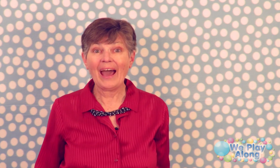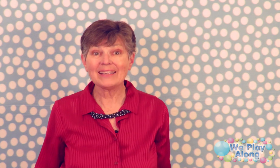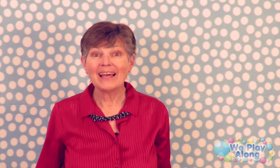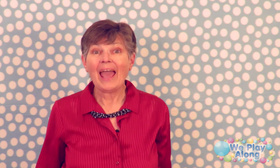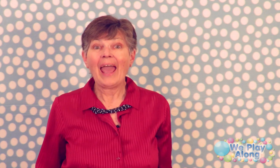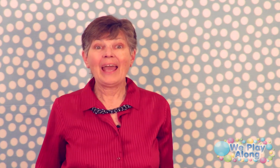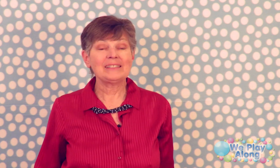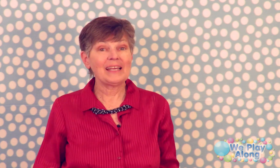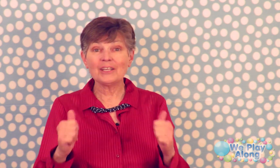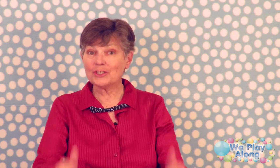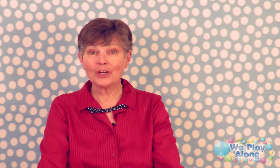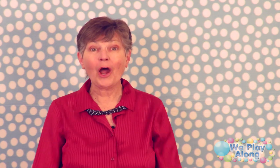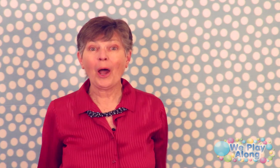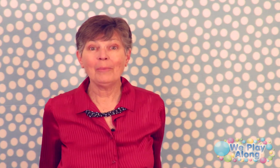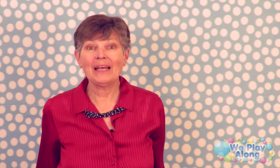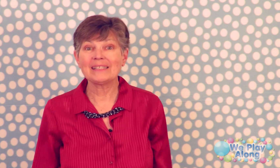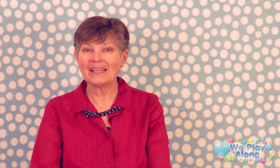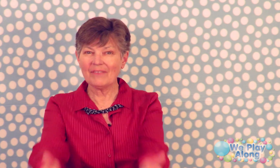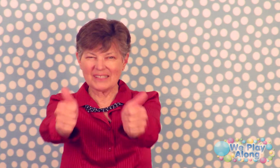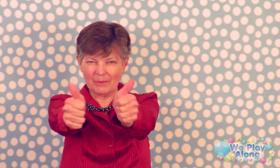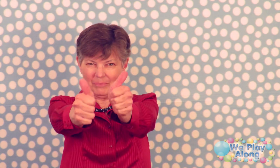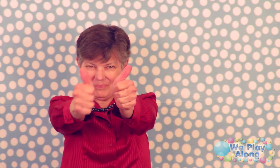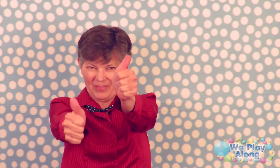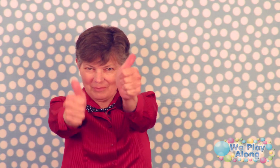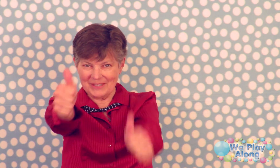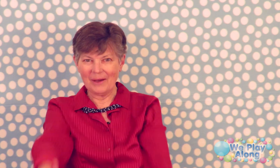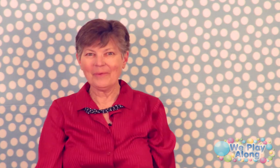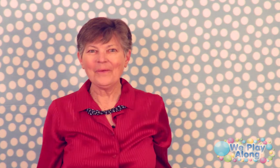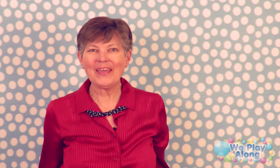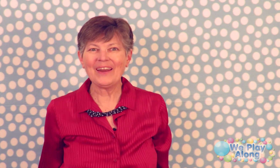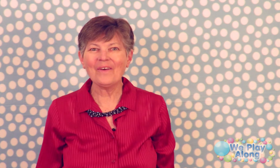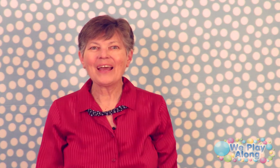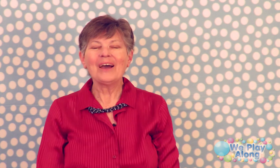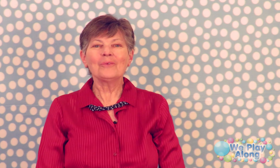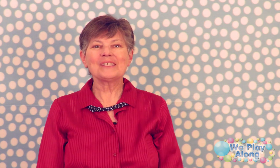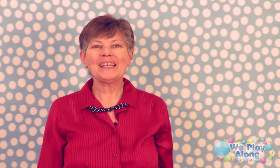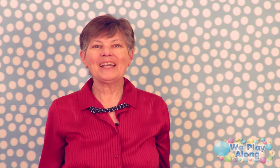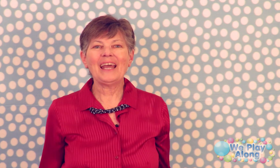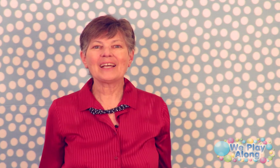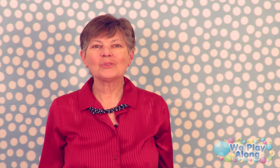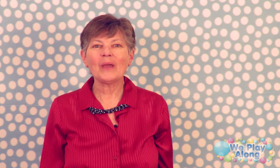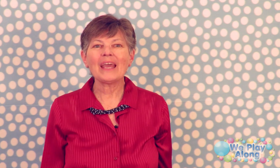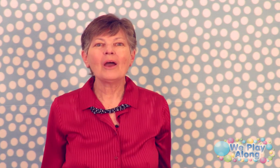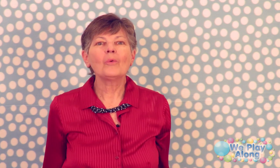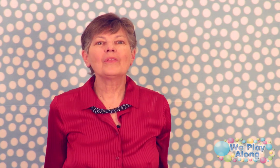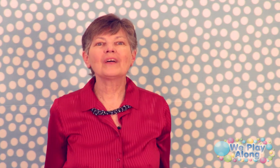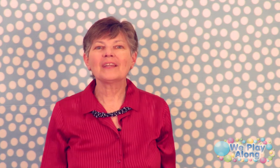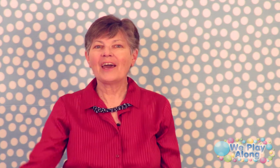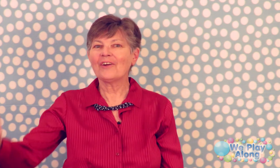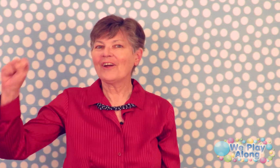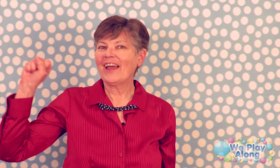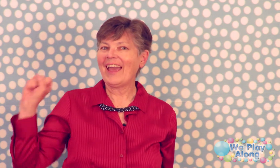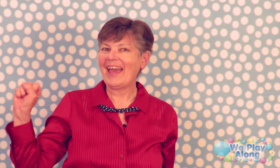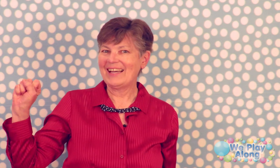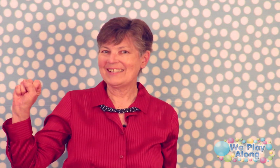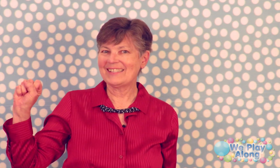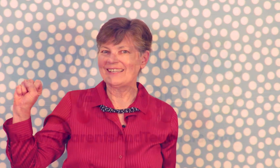that. And send us your comments and give us some thumbs up. Okie doke. We'll see you next week with the letter S.